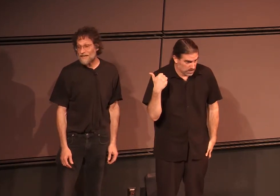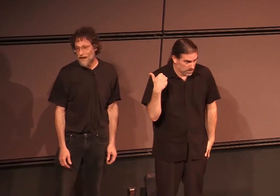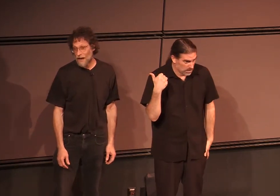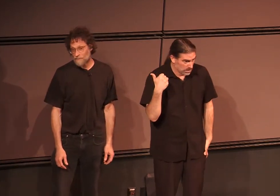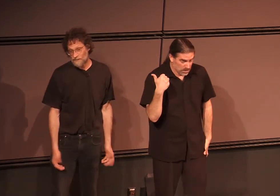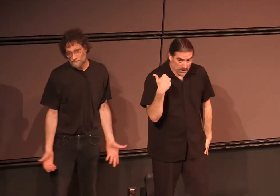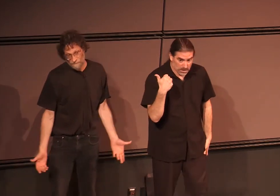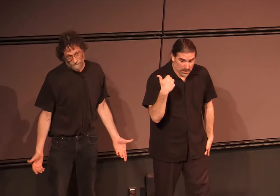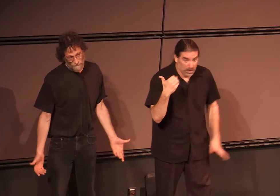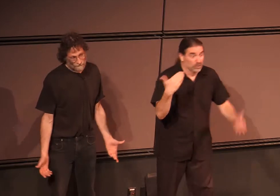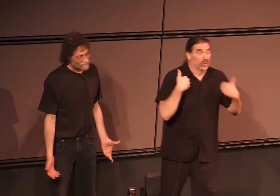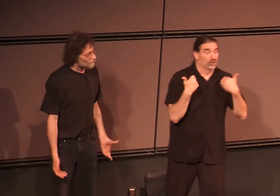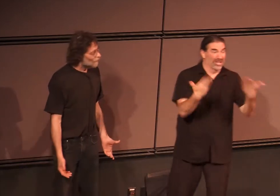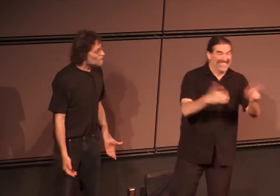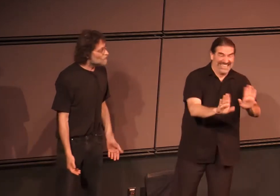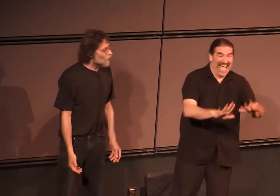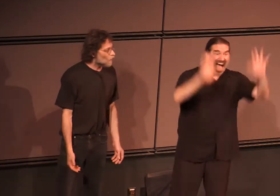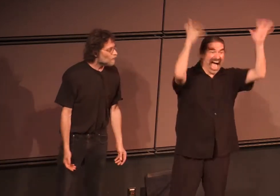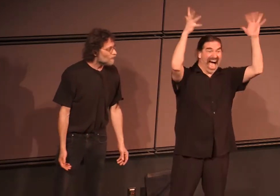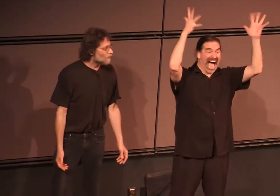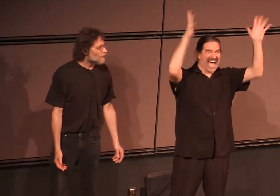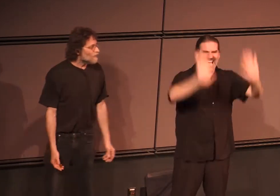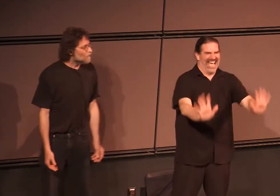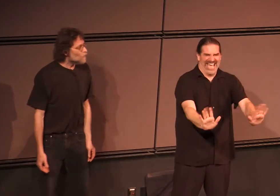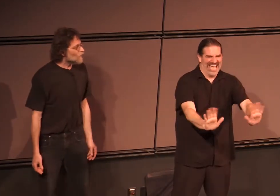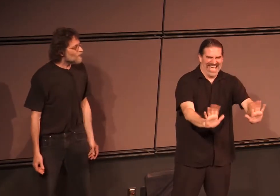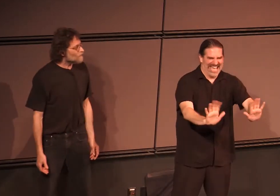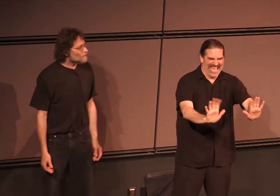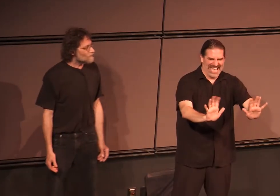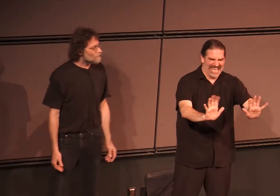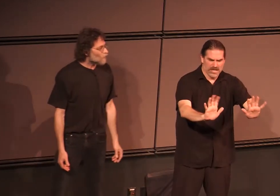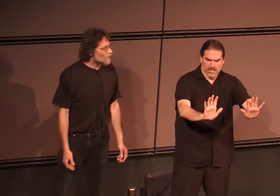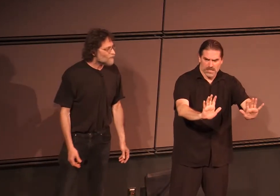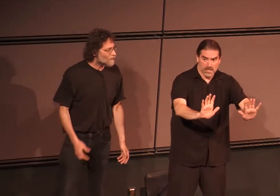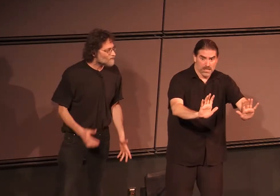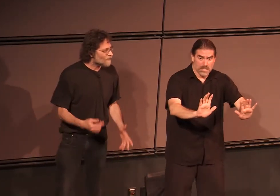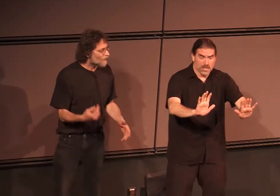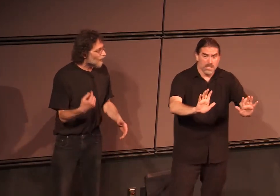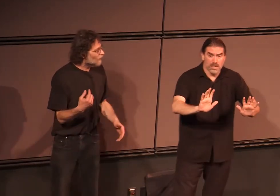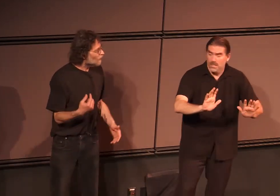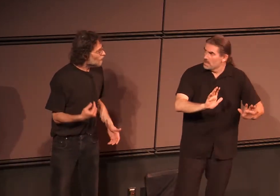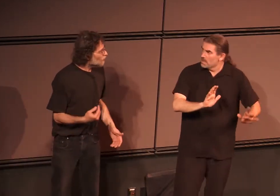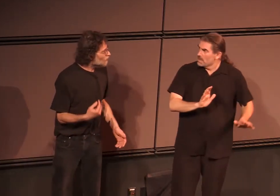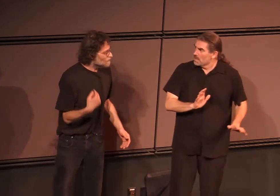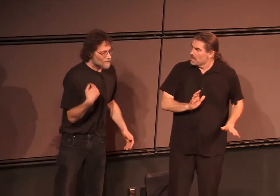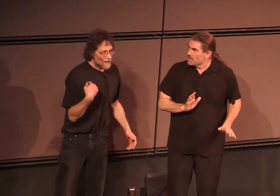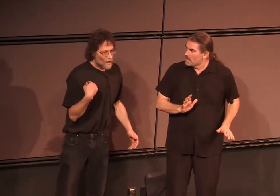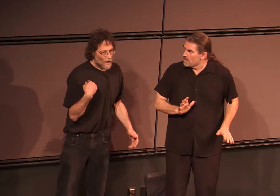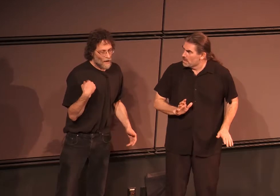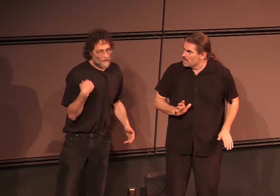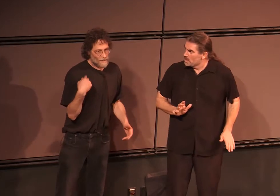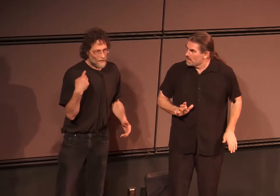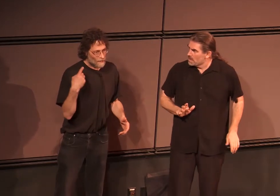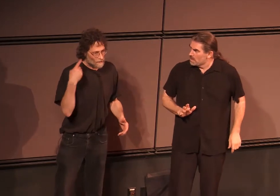handicapped. So, if you wave, don't wave your hands like that, because I can't hear